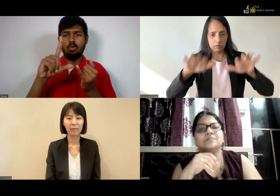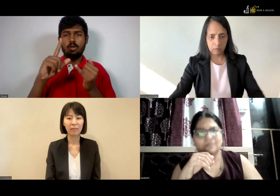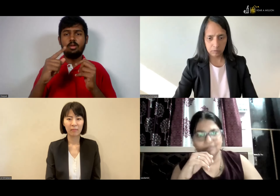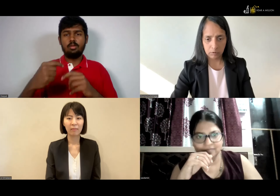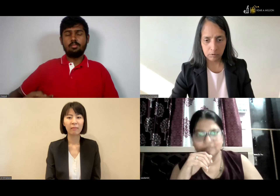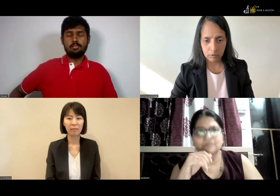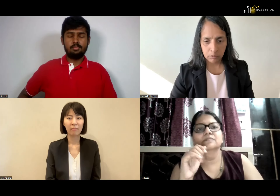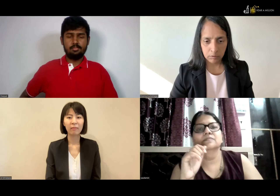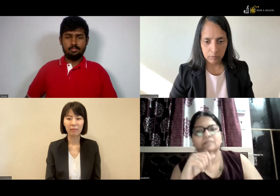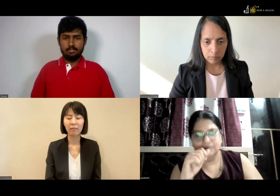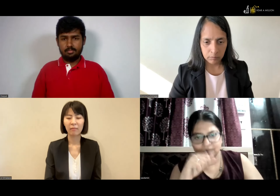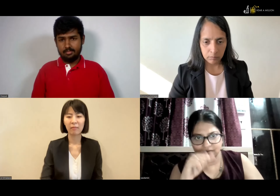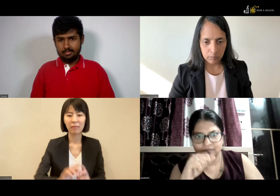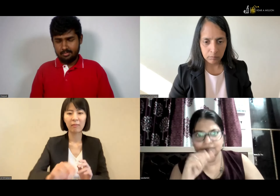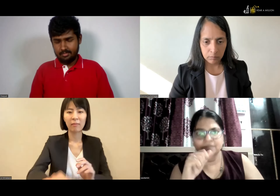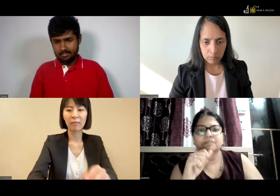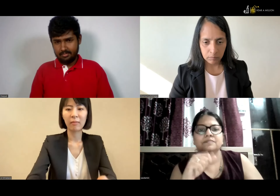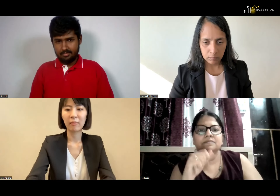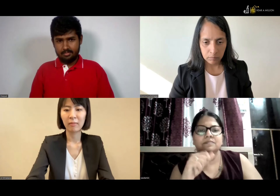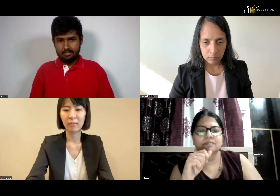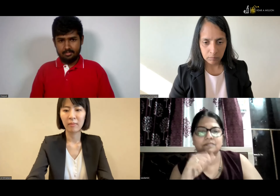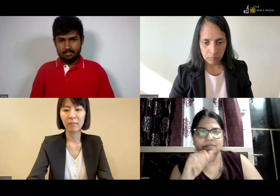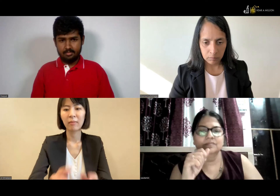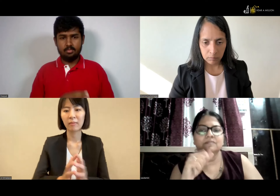chronoscopy. Chronoscopy.